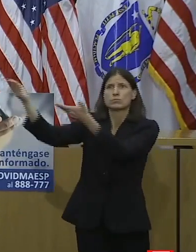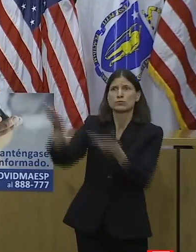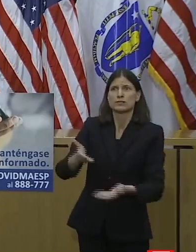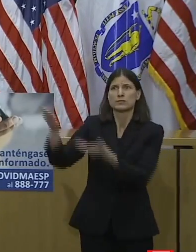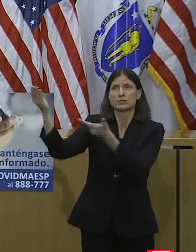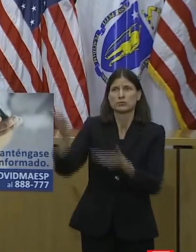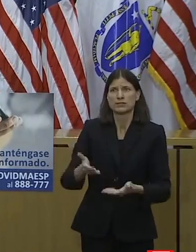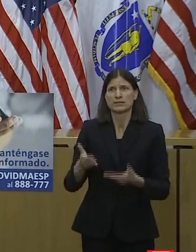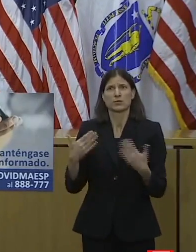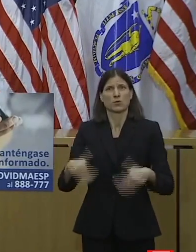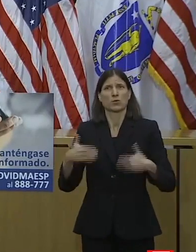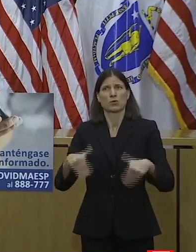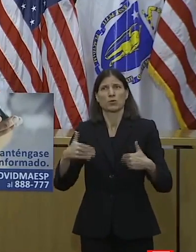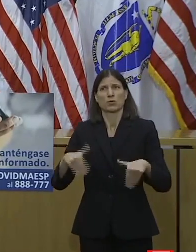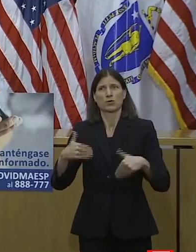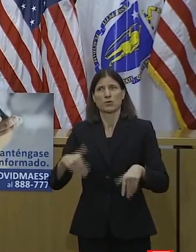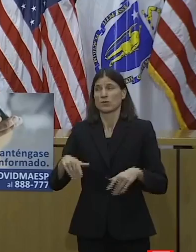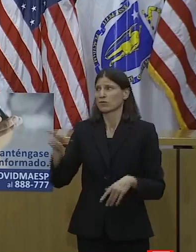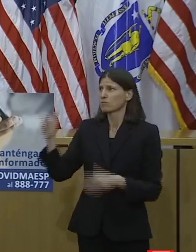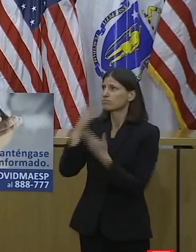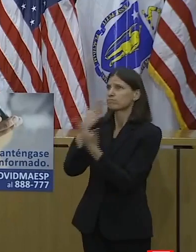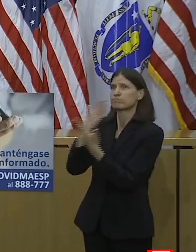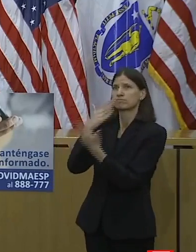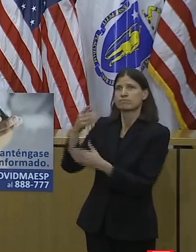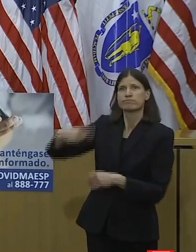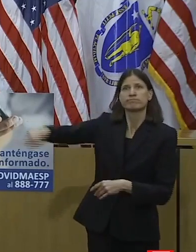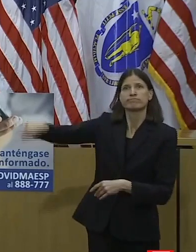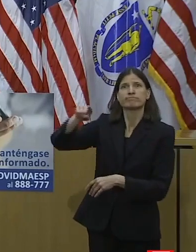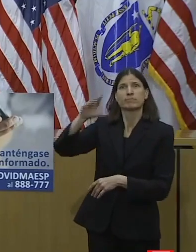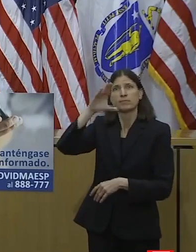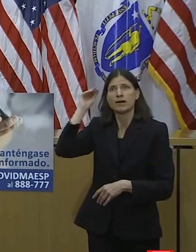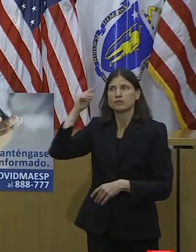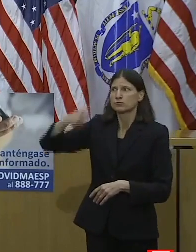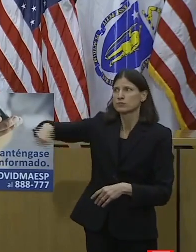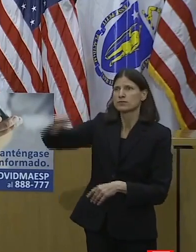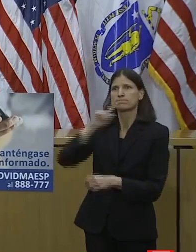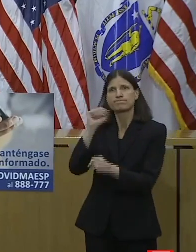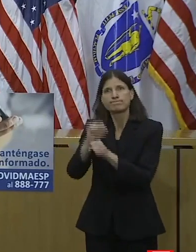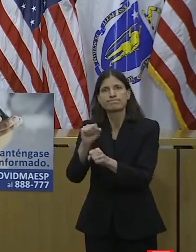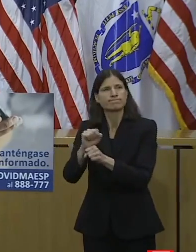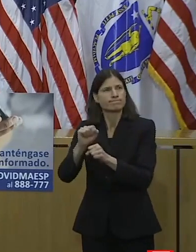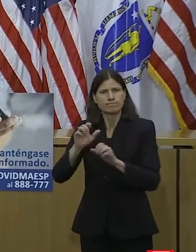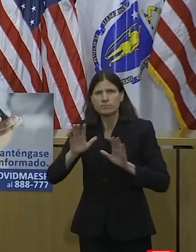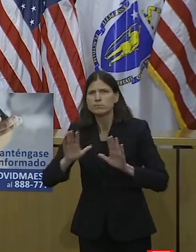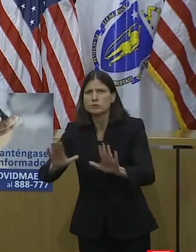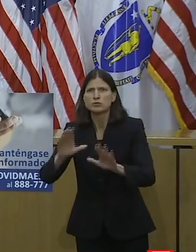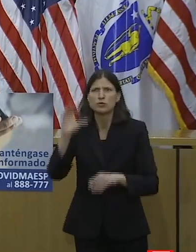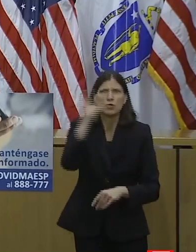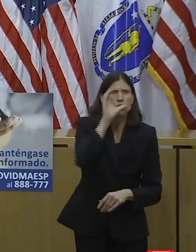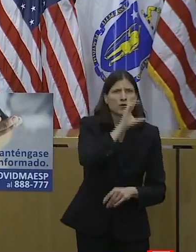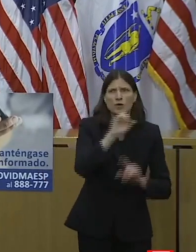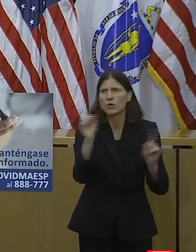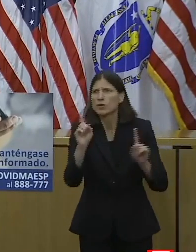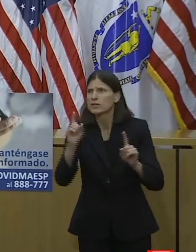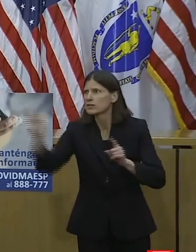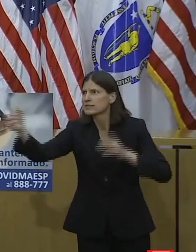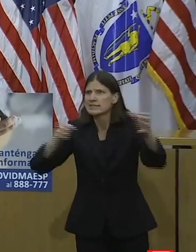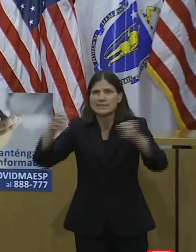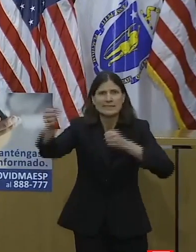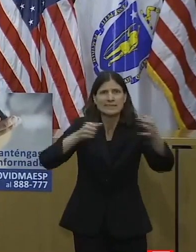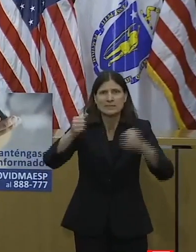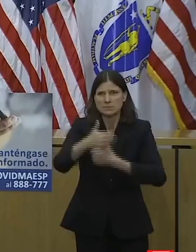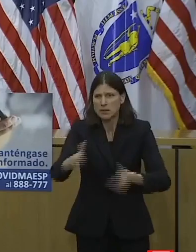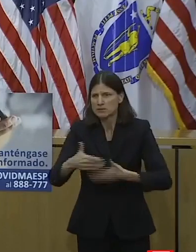be until supply chains adjust to the new normal on this. And as we announced yesterday, we're posting a daily